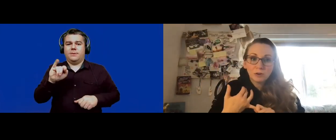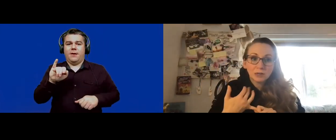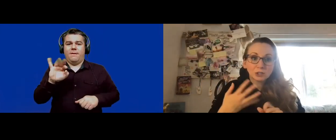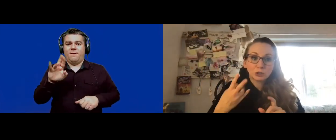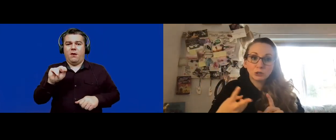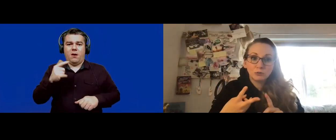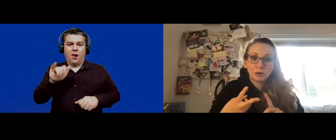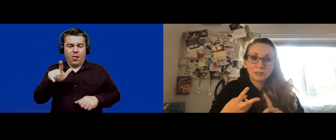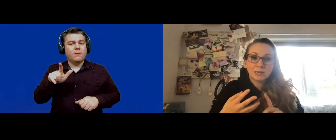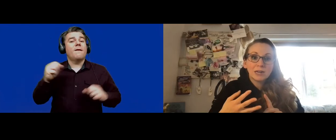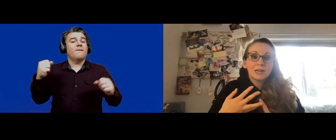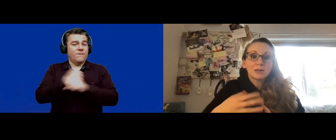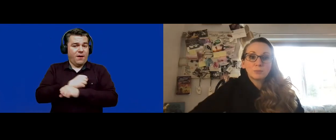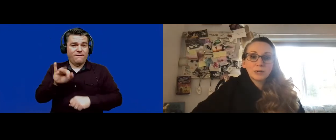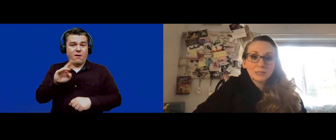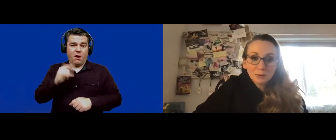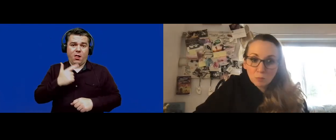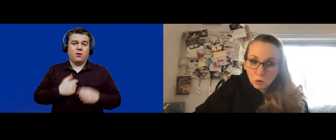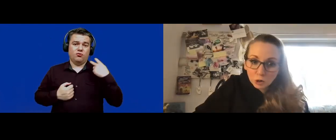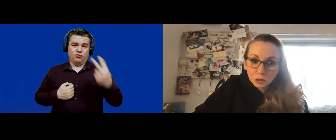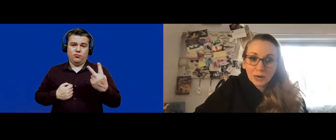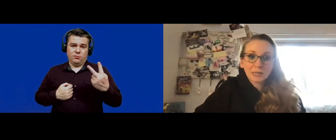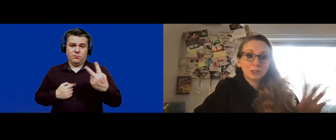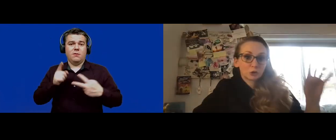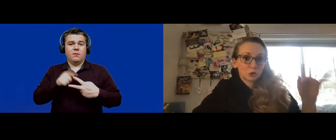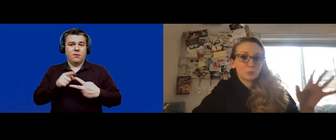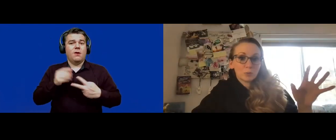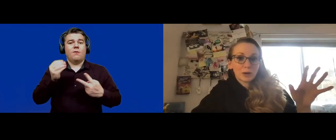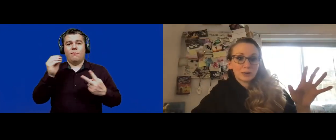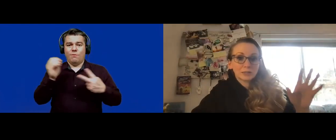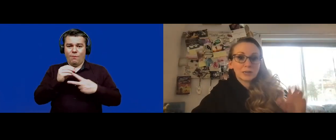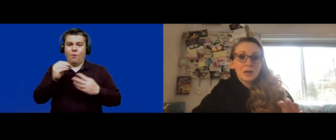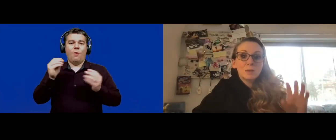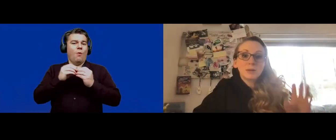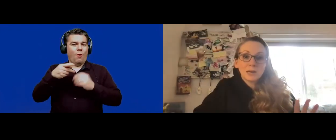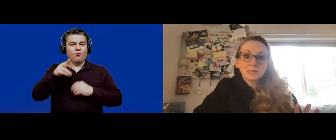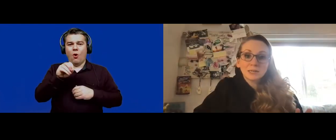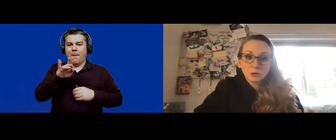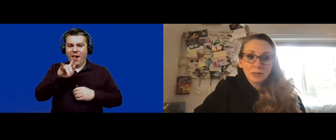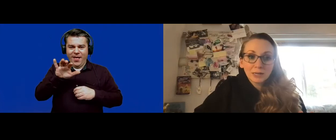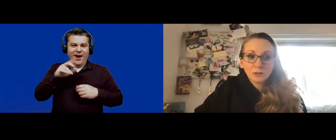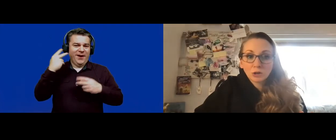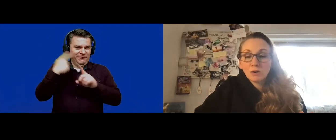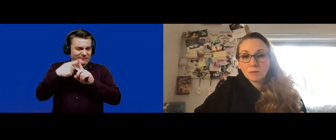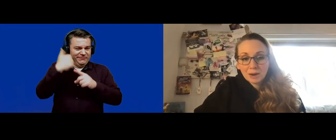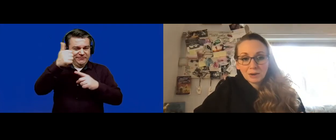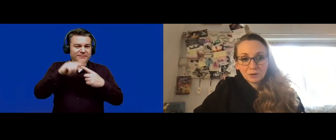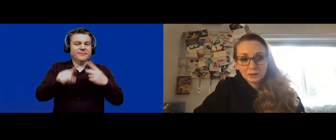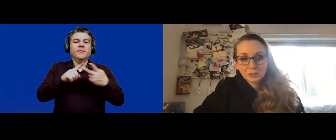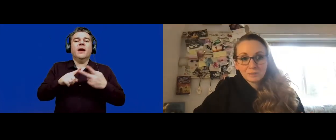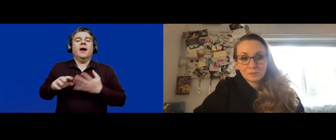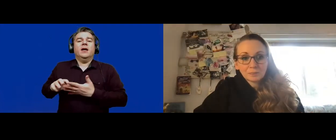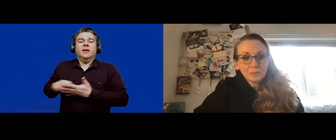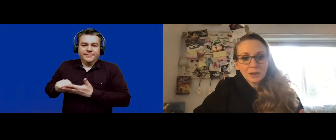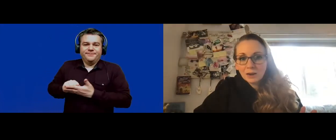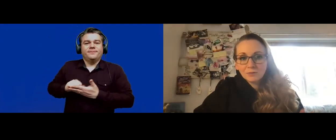with fungus on two fronts. It brings in more good guys or good probiotics, plus literally kills off the bad